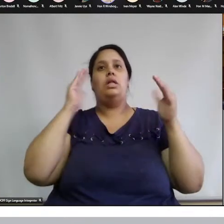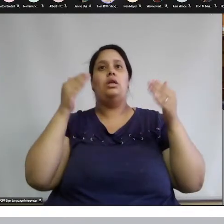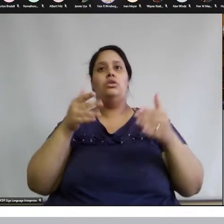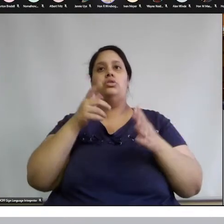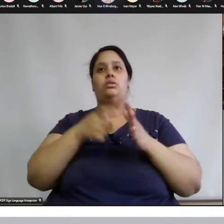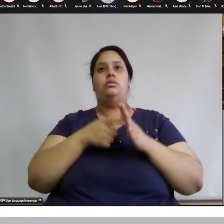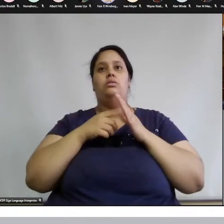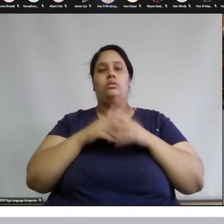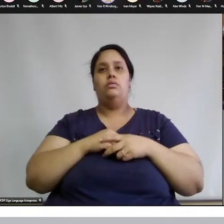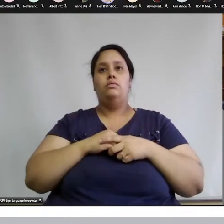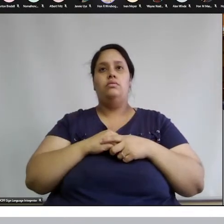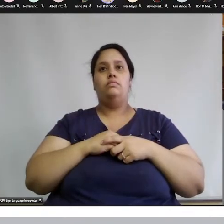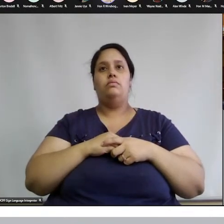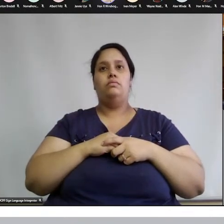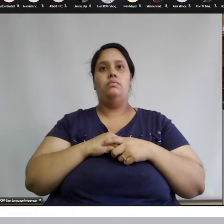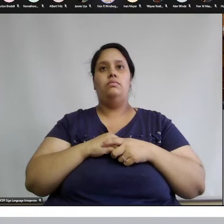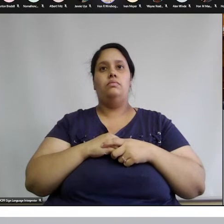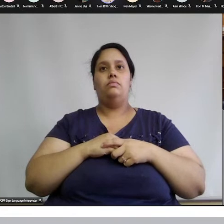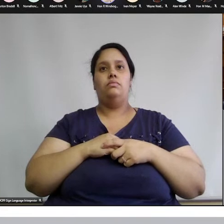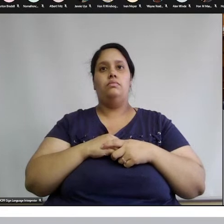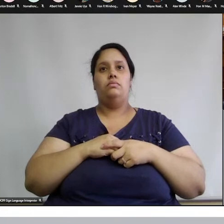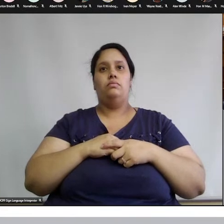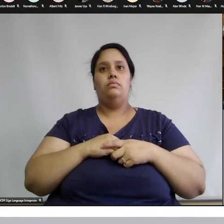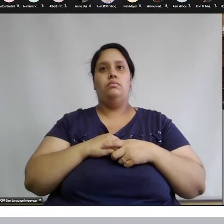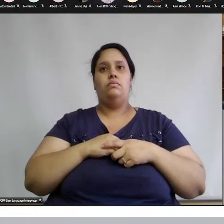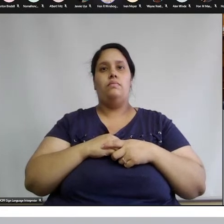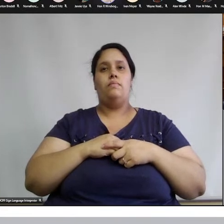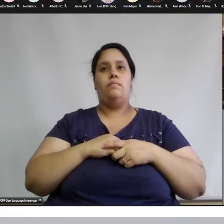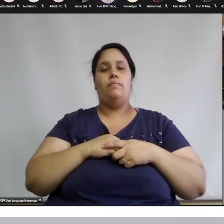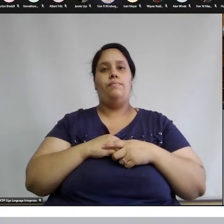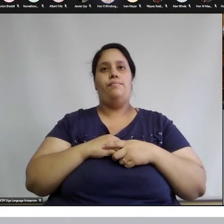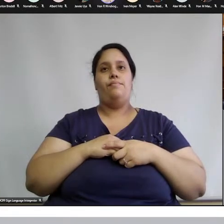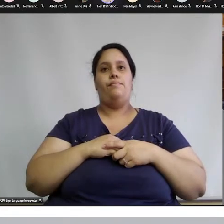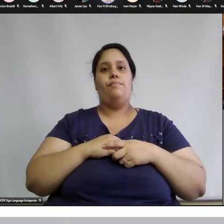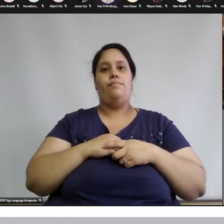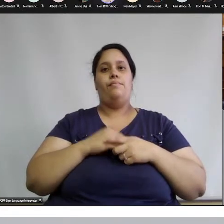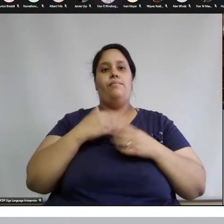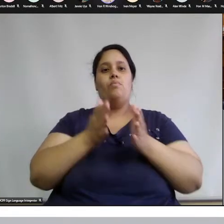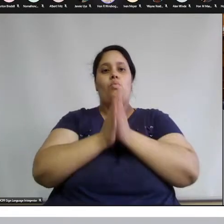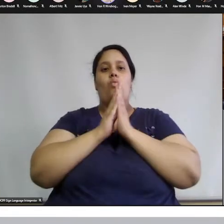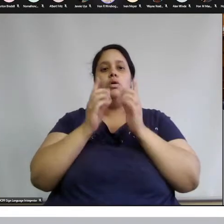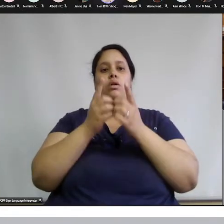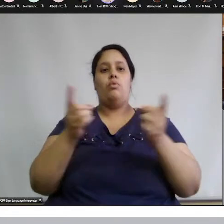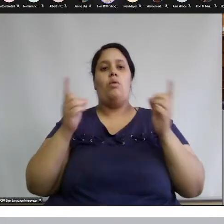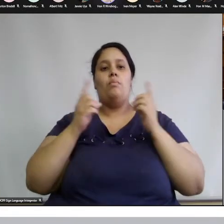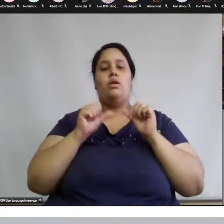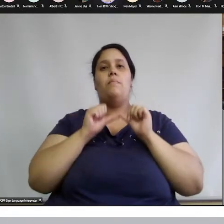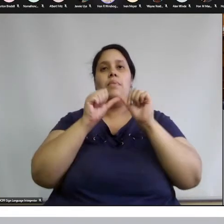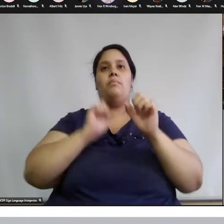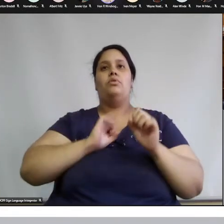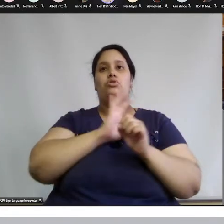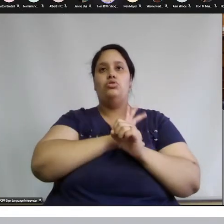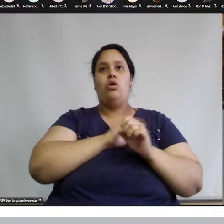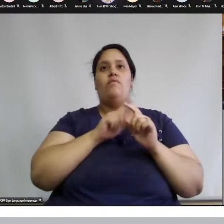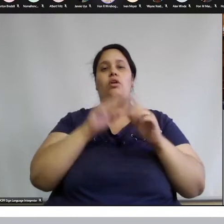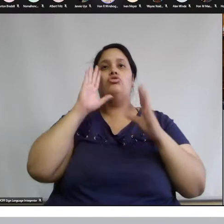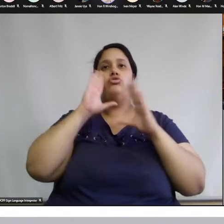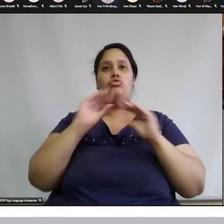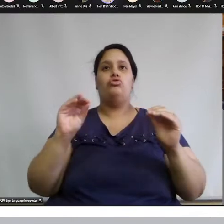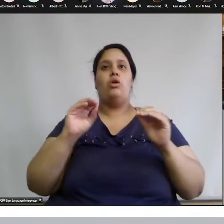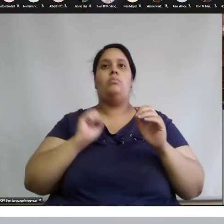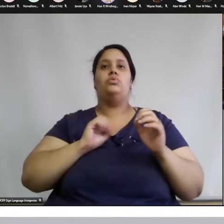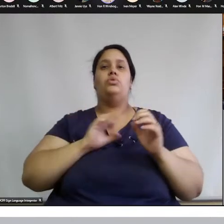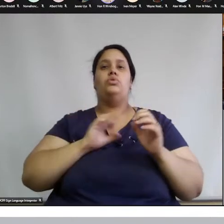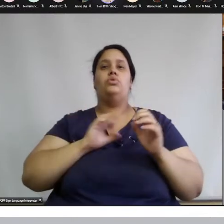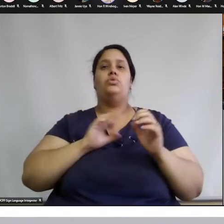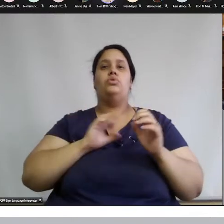deserves. We reiterate our call to the department to employ permanent staff and stop enriching employment agencies at